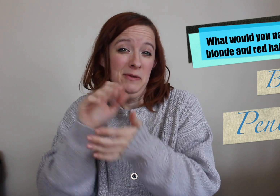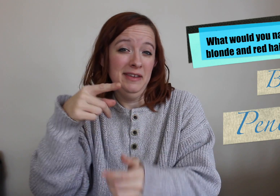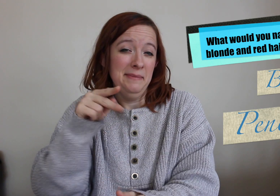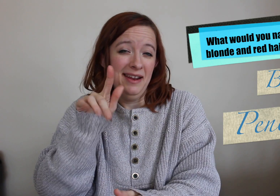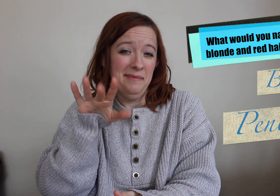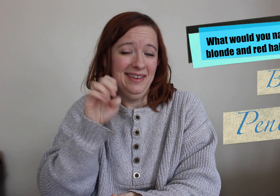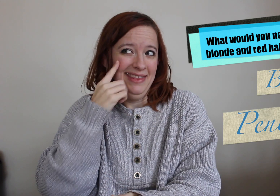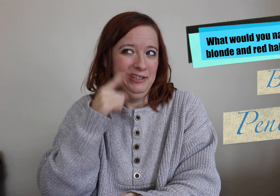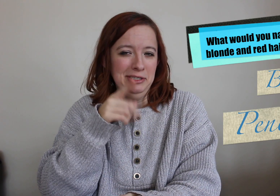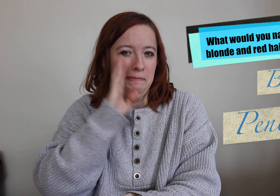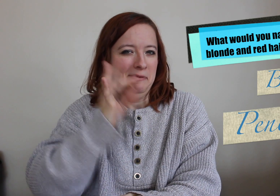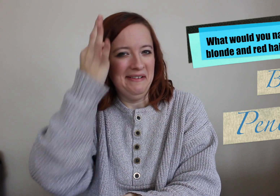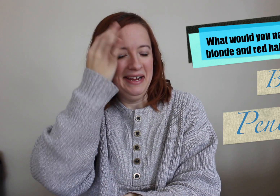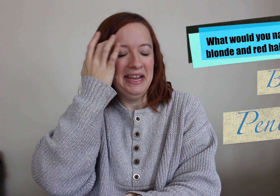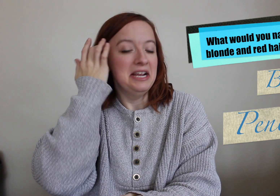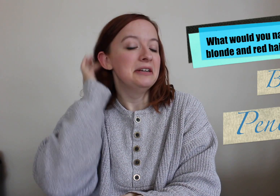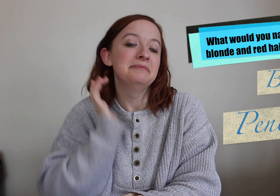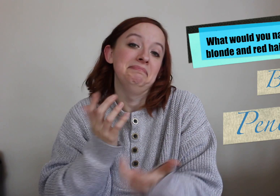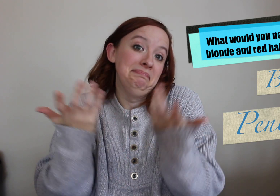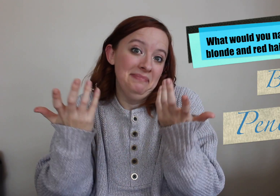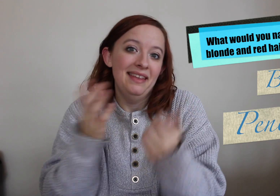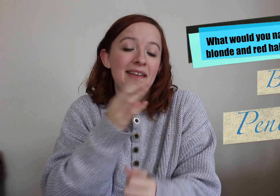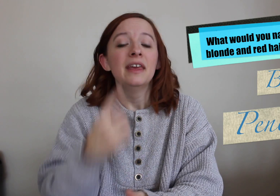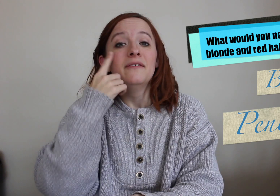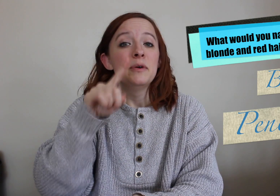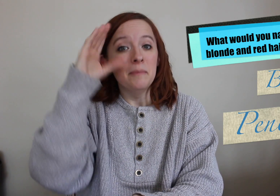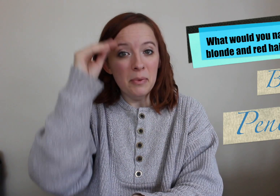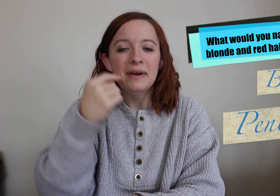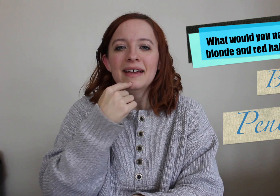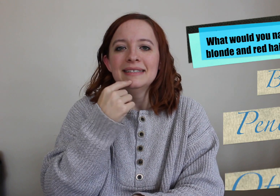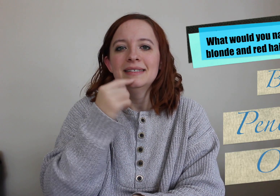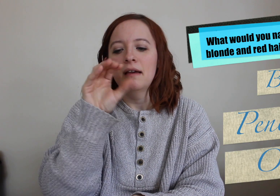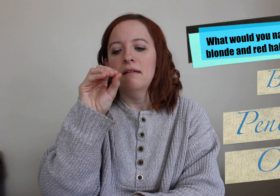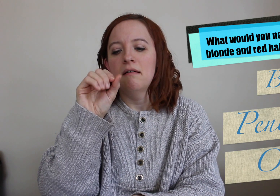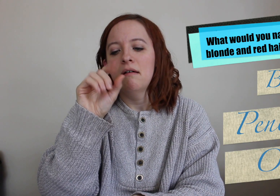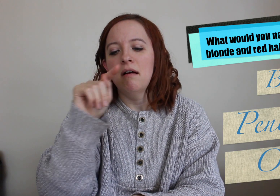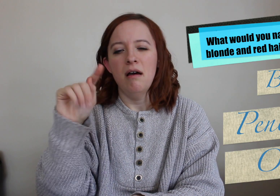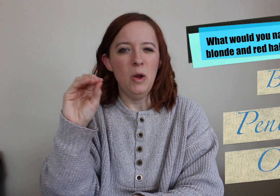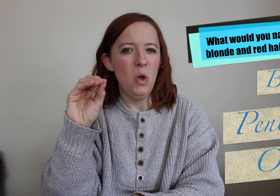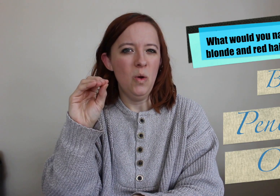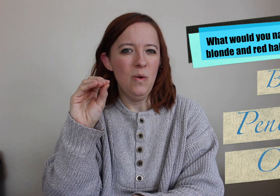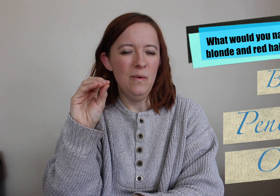it's because of the movie Penelope. I think she was a brunette. I don't know. And then for a boy, I said Otto.